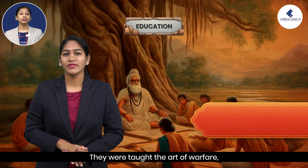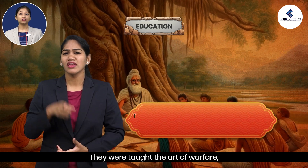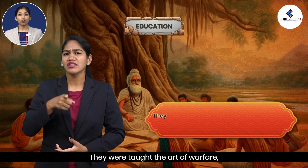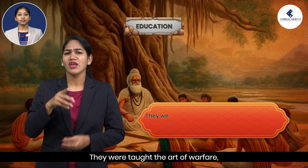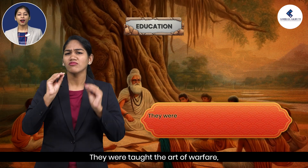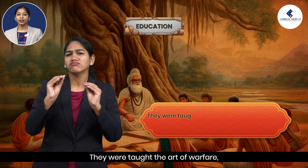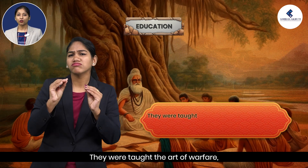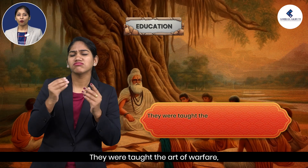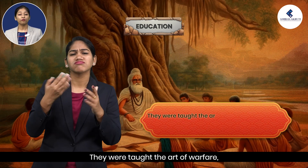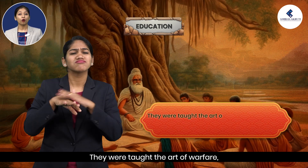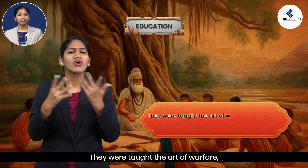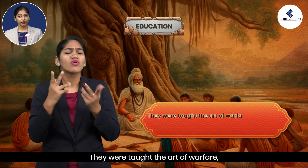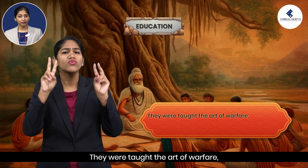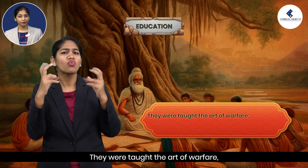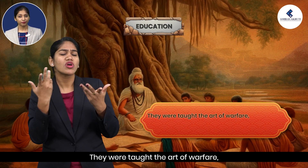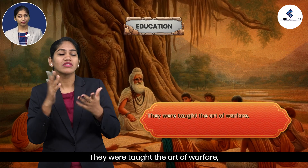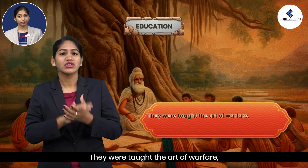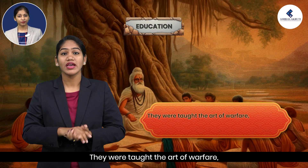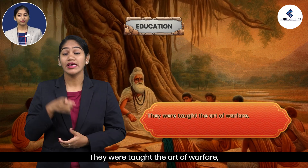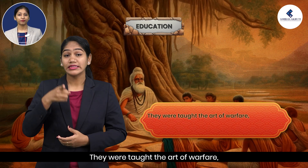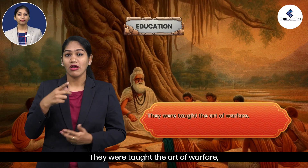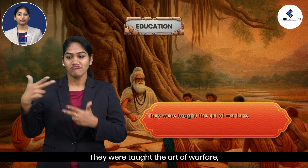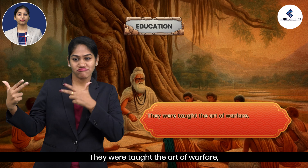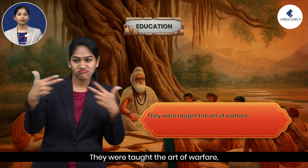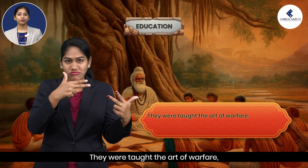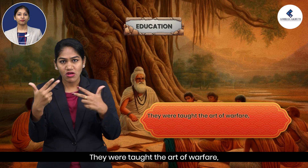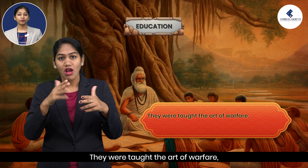They were taught the art of warfare,